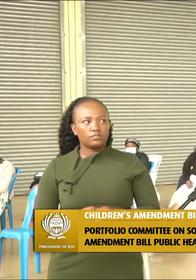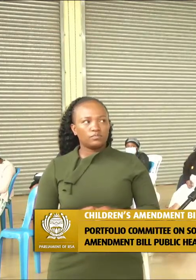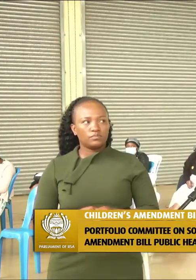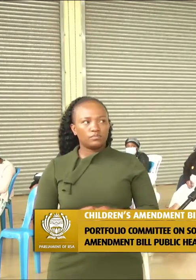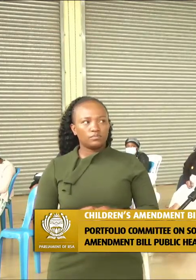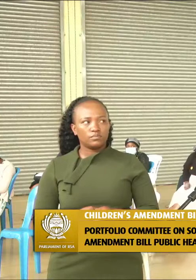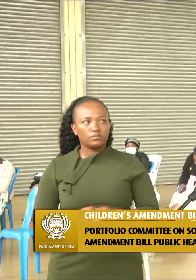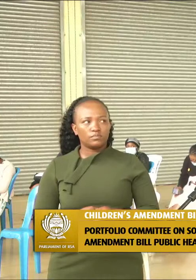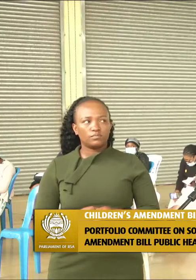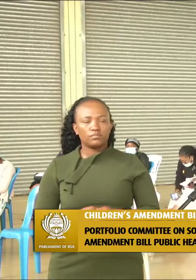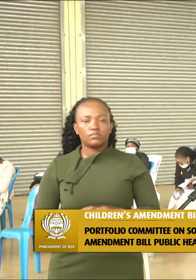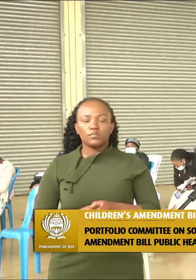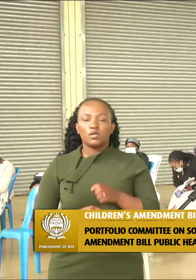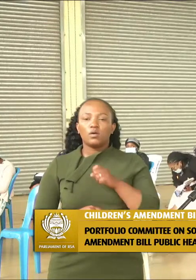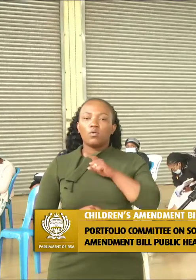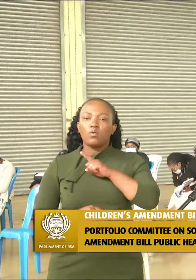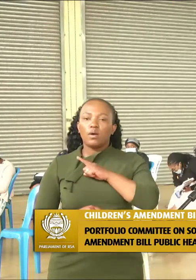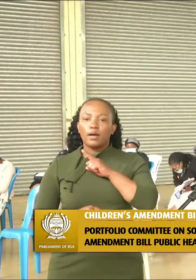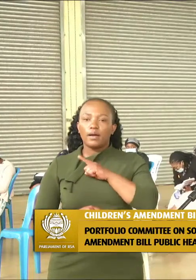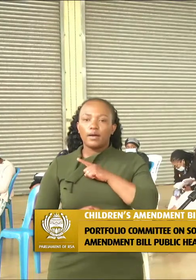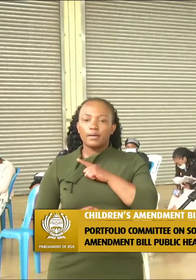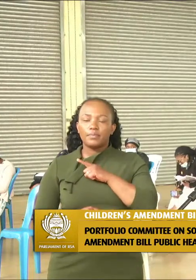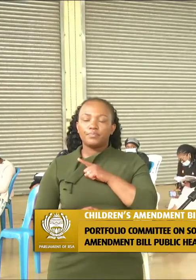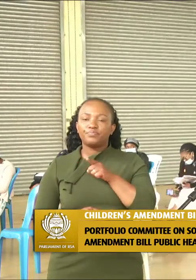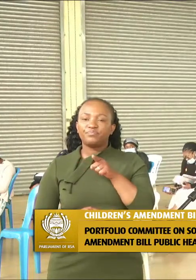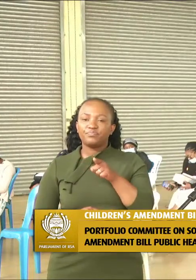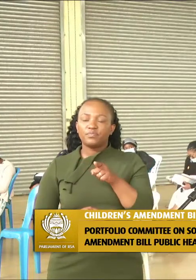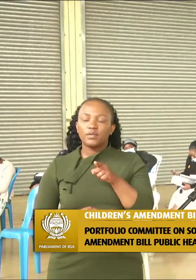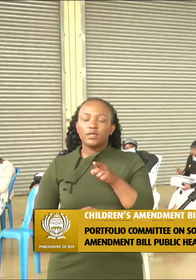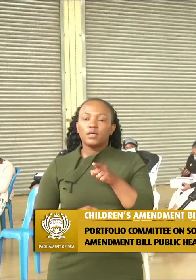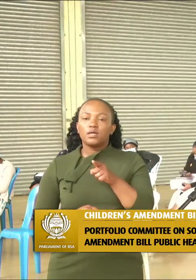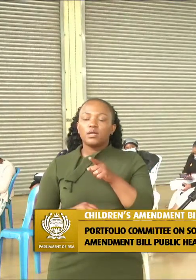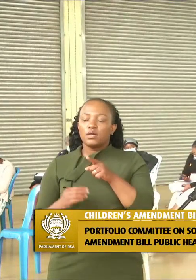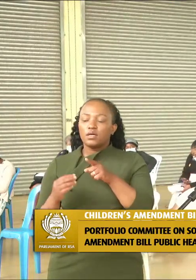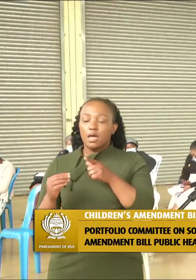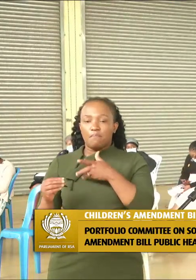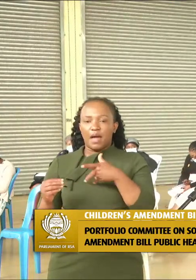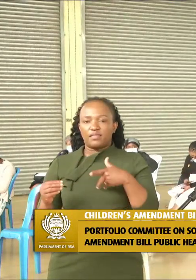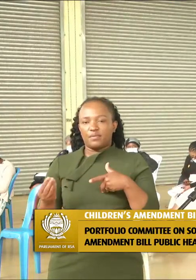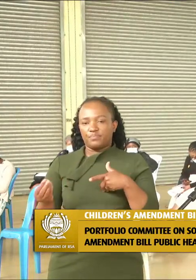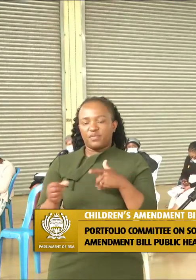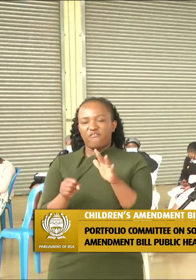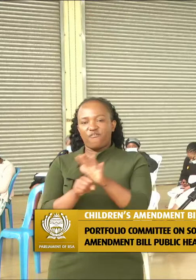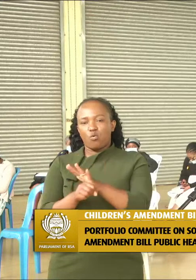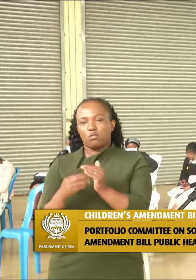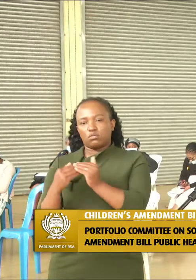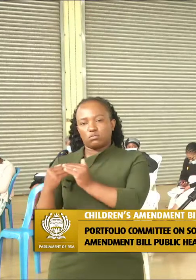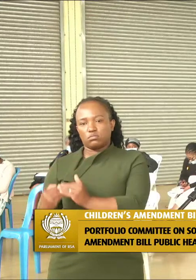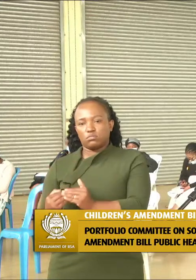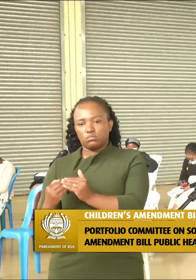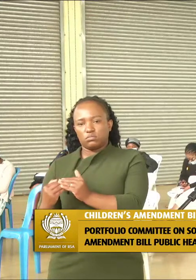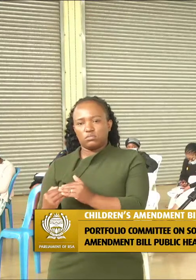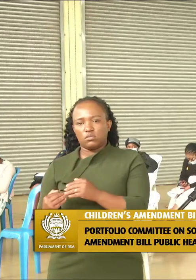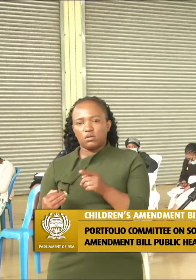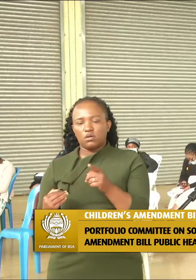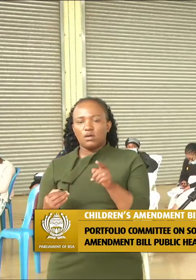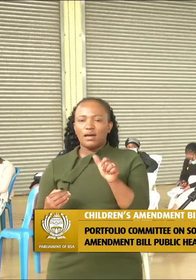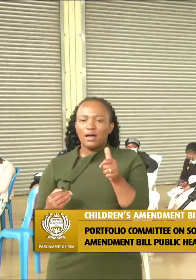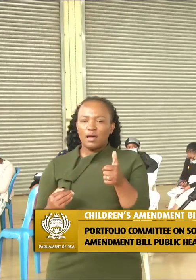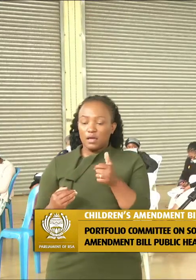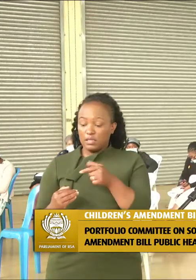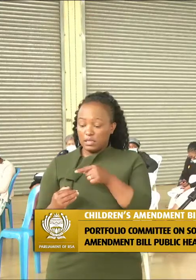when the parent that has primary custody doesn't want the other parent to